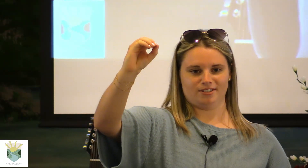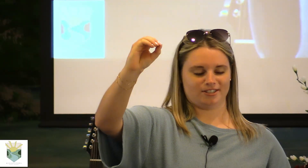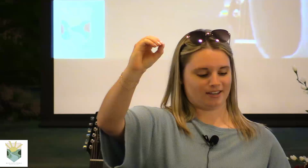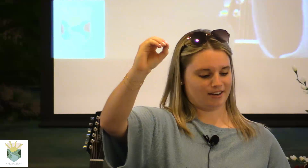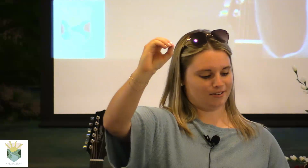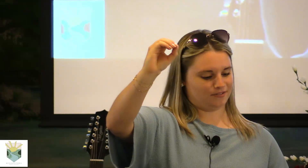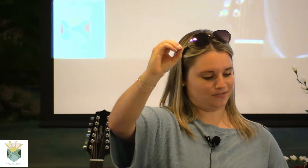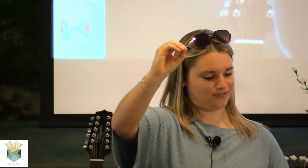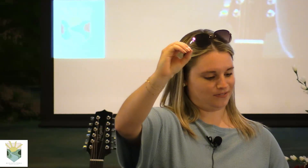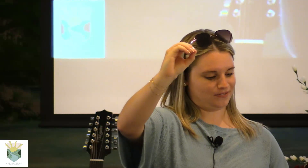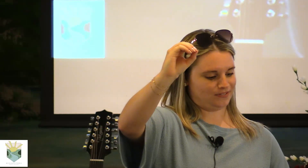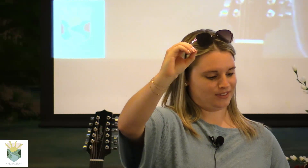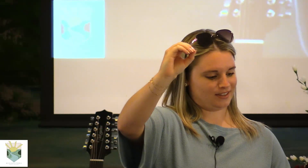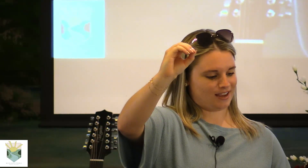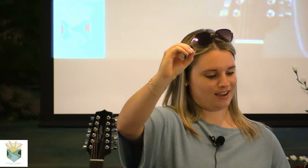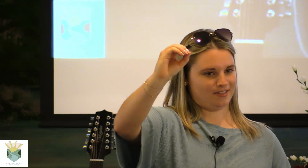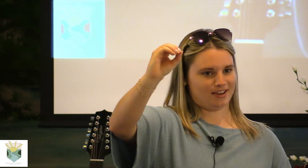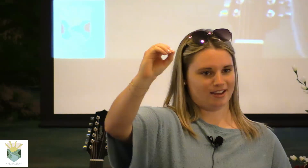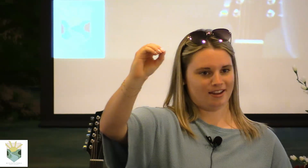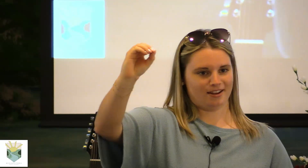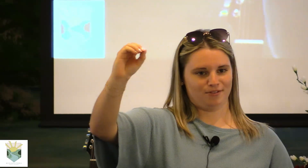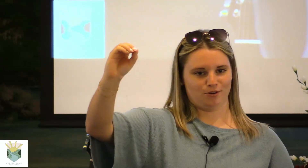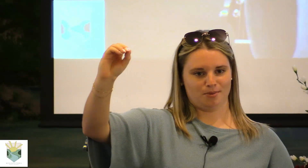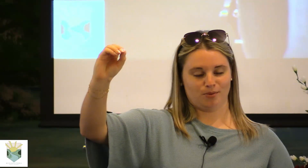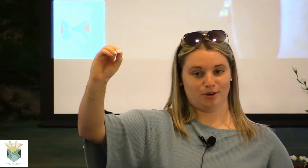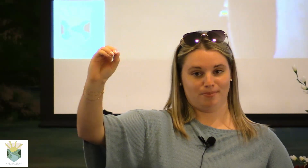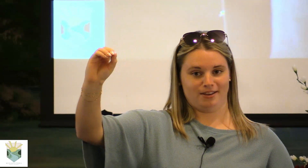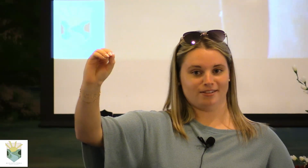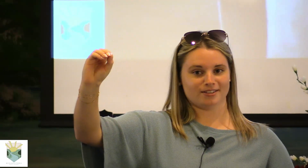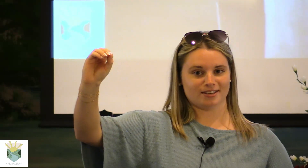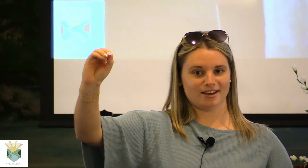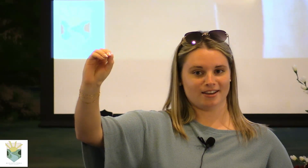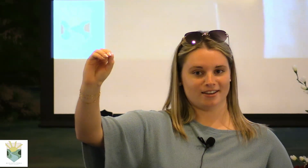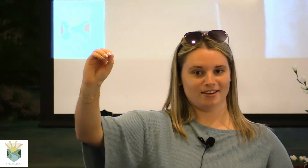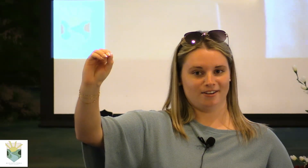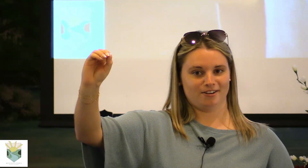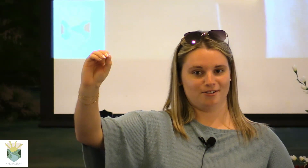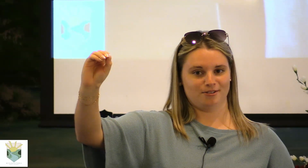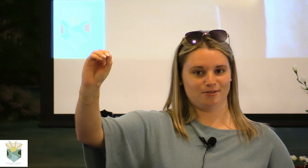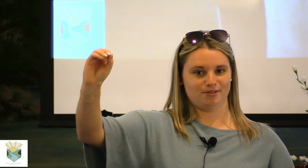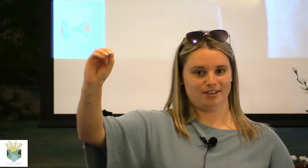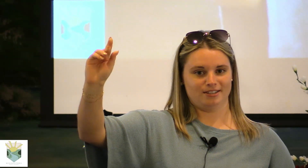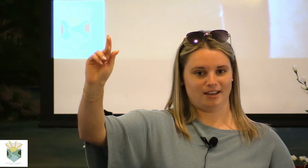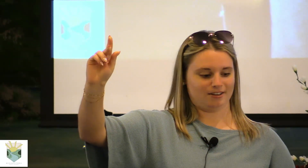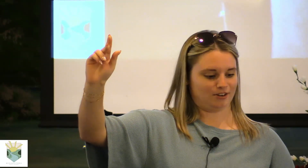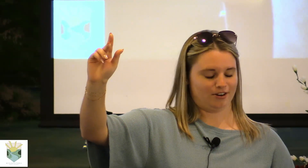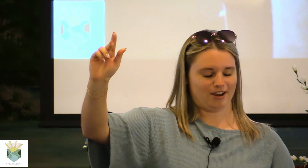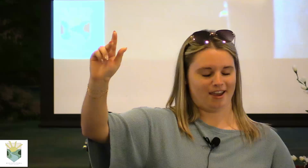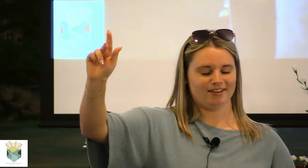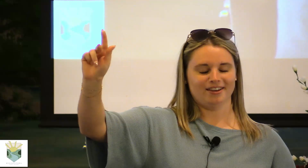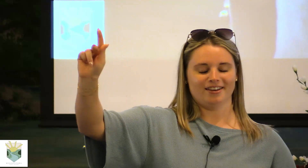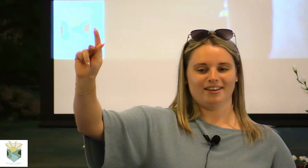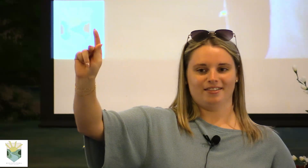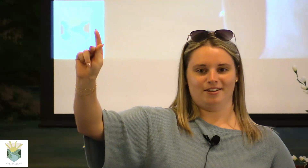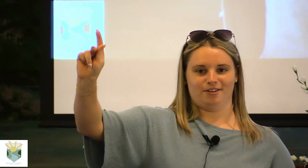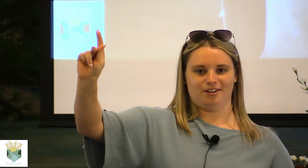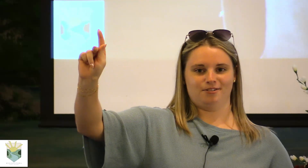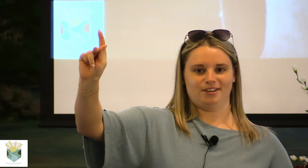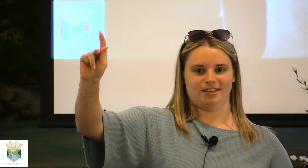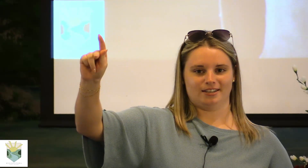like an O. And then if you remember what your P looks like, Or you're going to K. do the exact, or sorry, your K. Then you're going to do the exact same